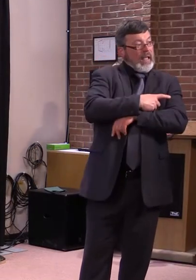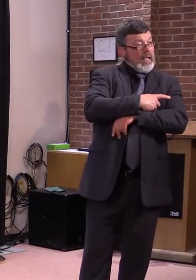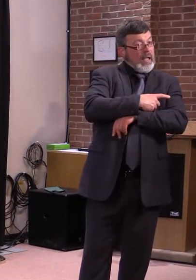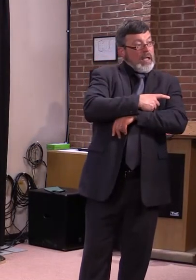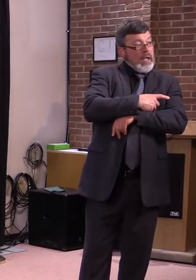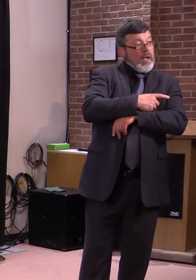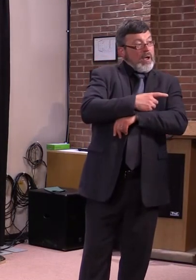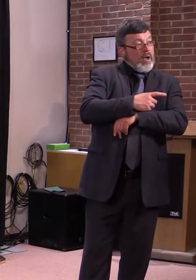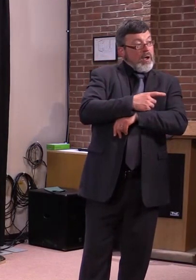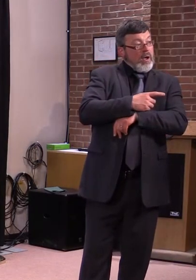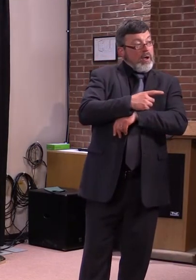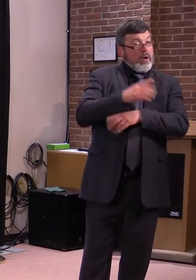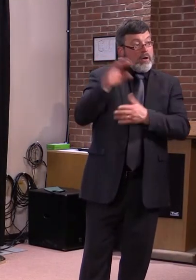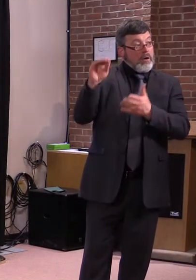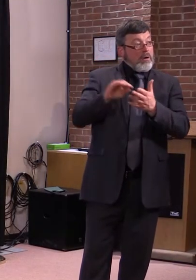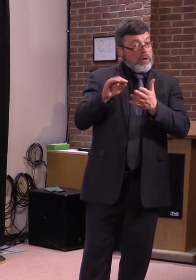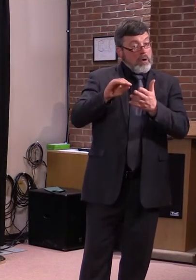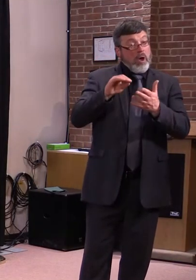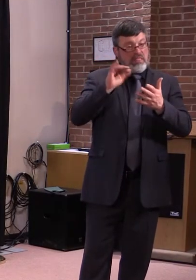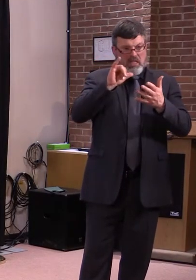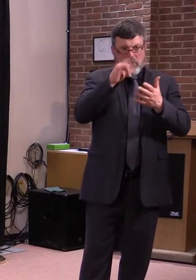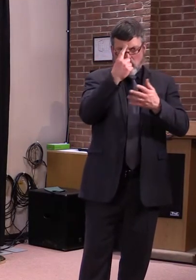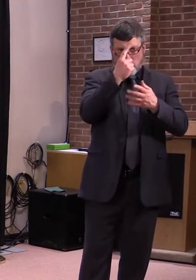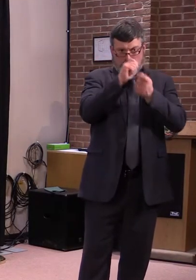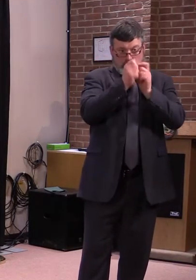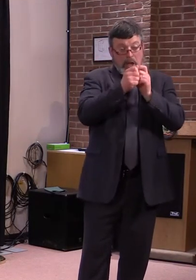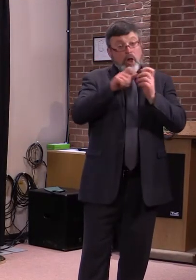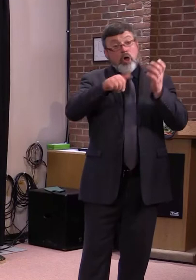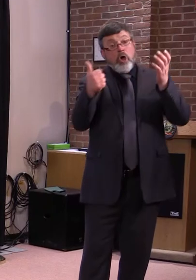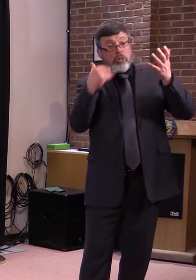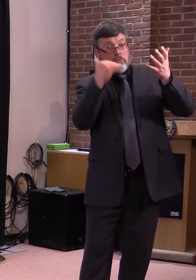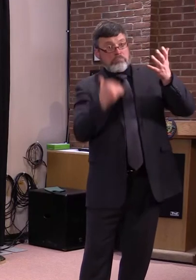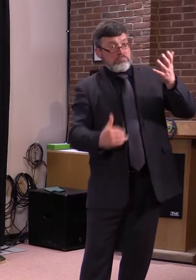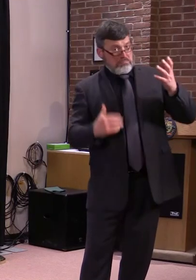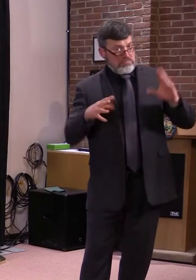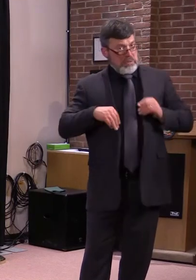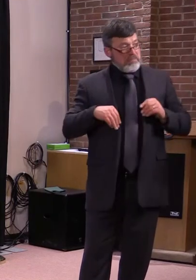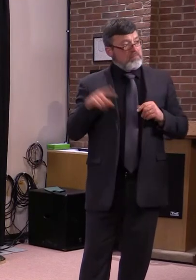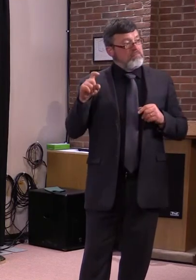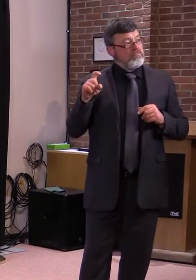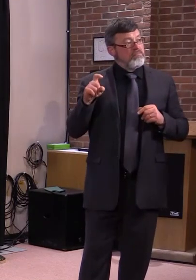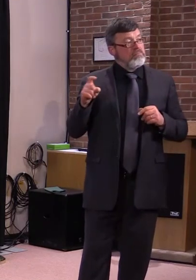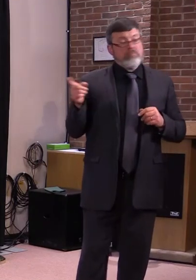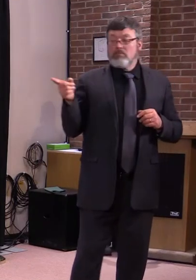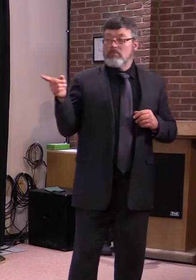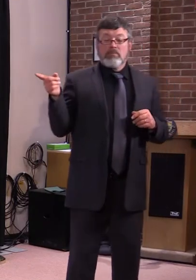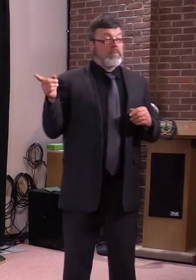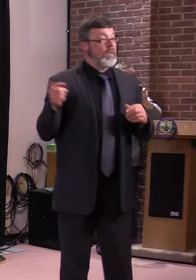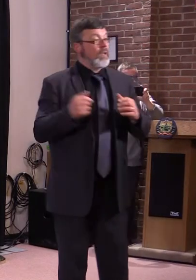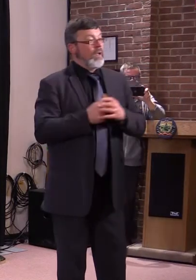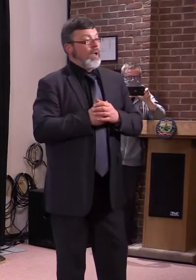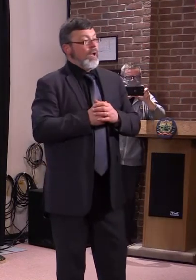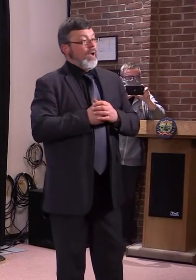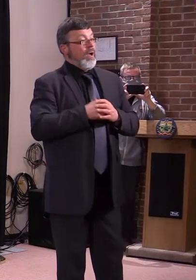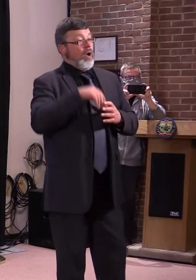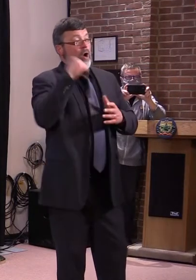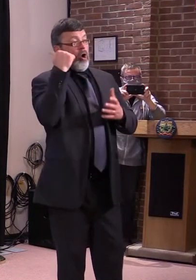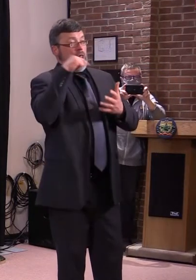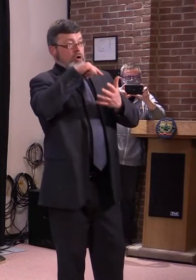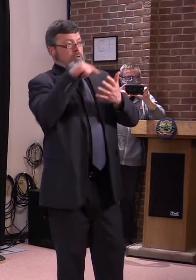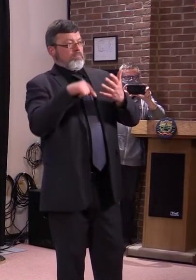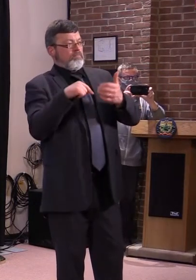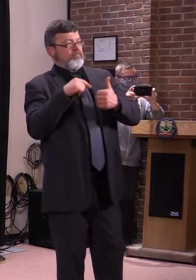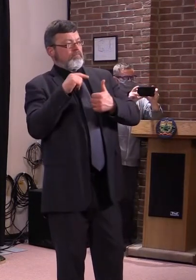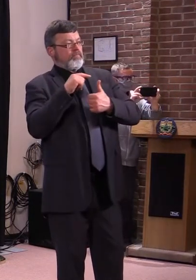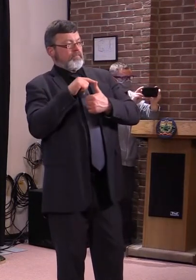else in that bill to your acceptability? Yeah, the rest of the provisions in the bill, I don't believe